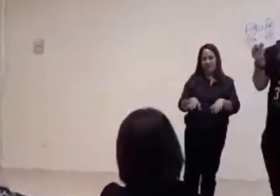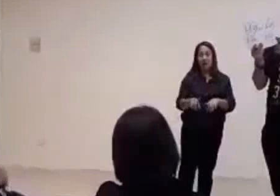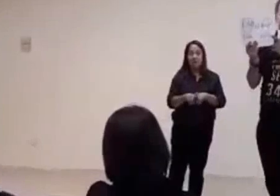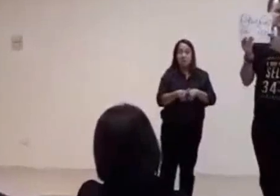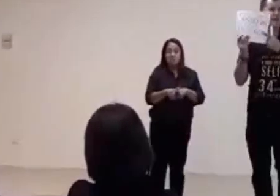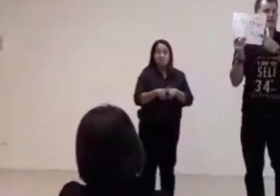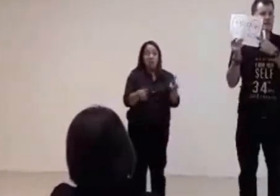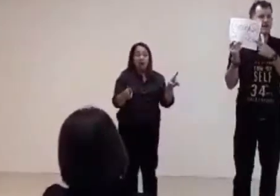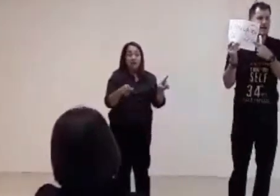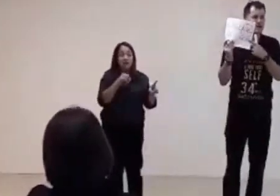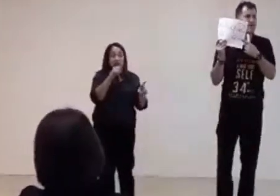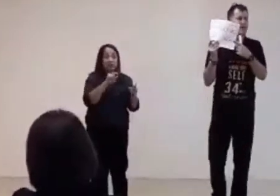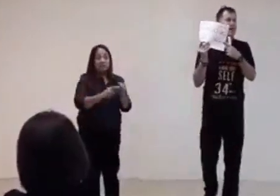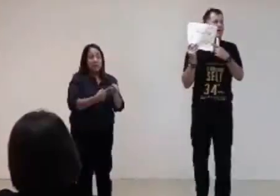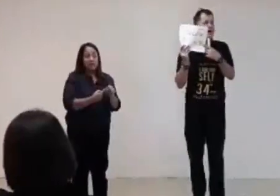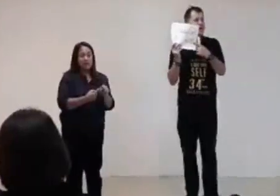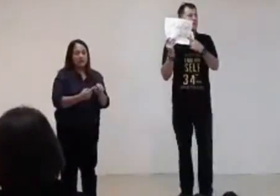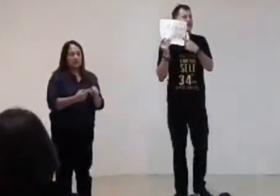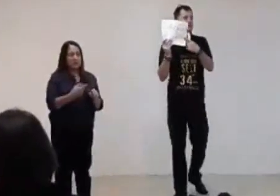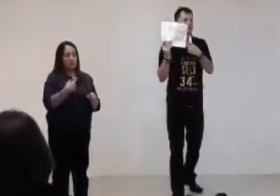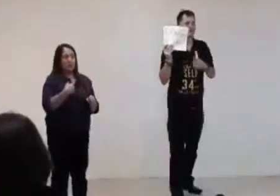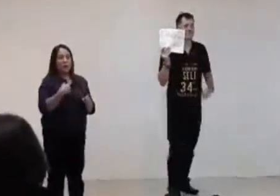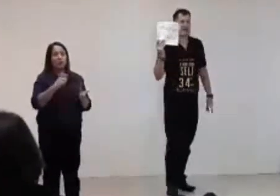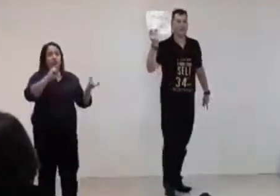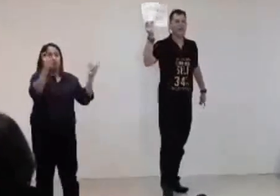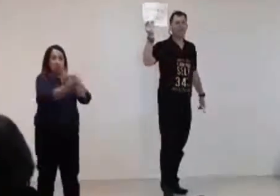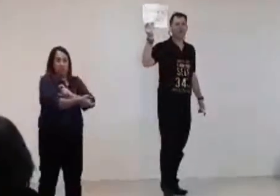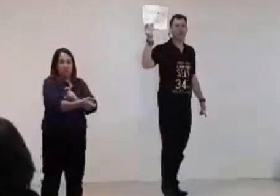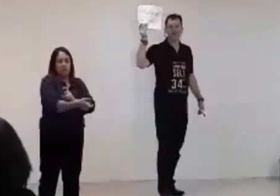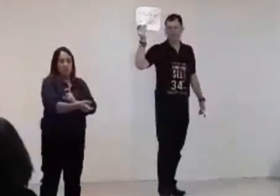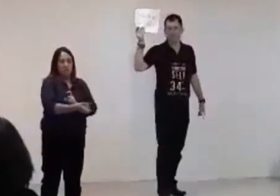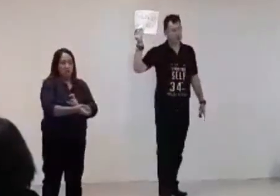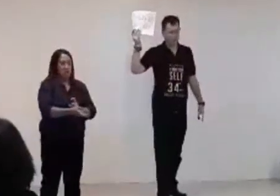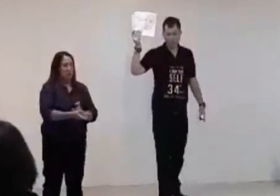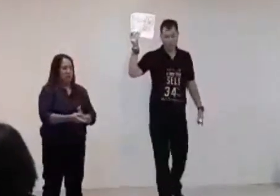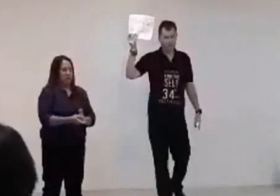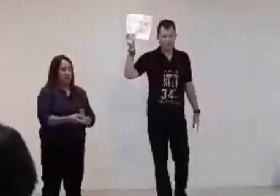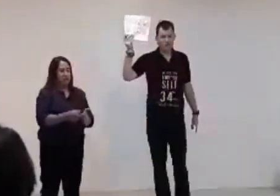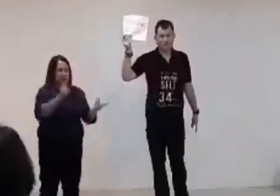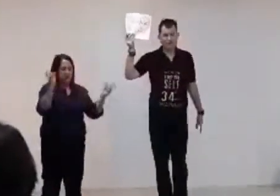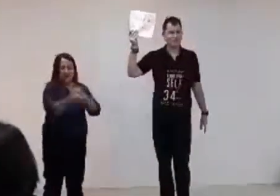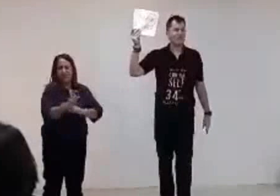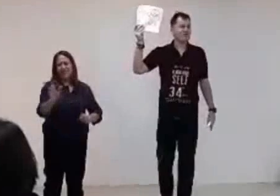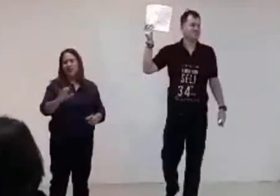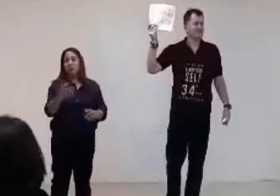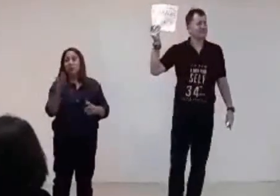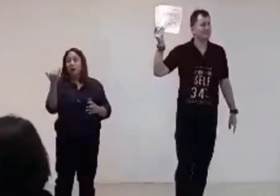But it's not start like, I have change. I play lottery. No.